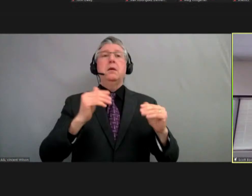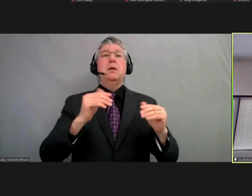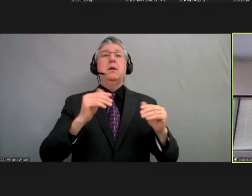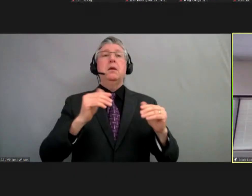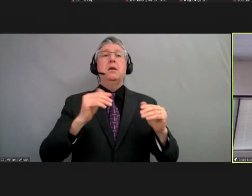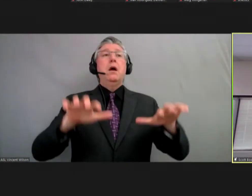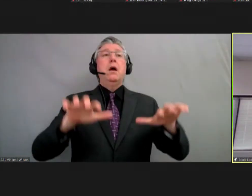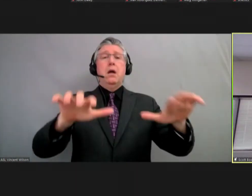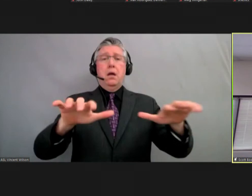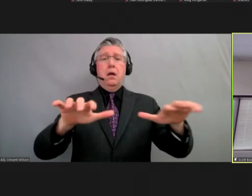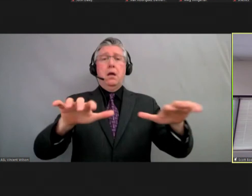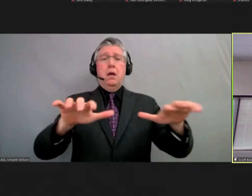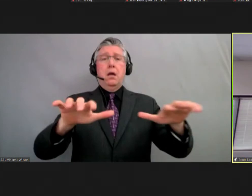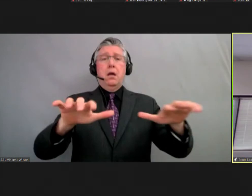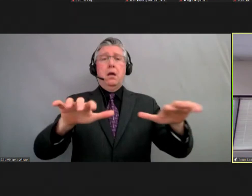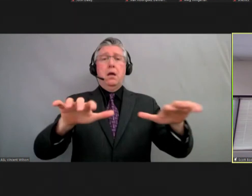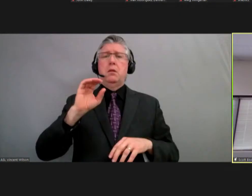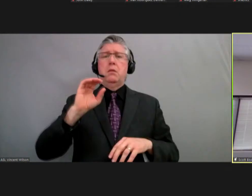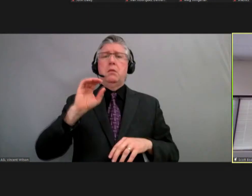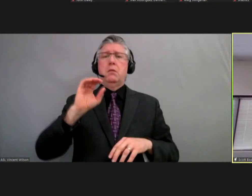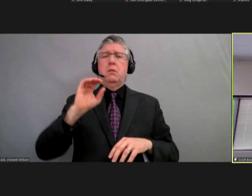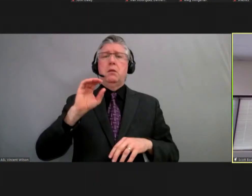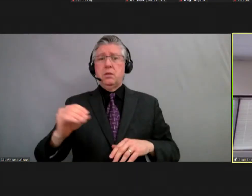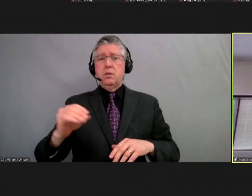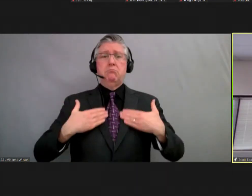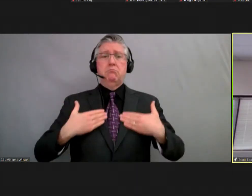for the next several months, and